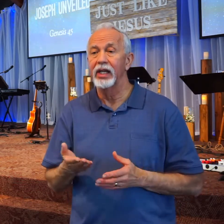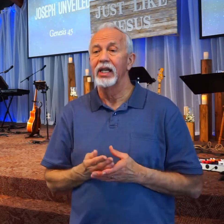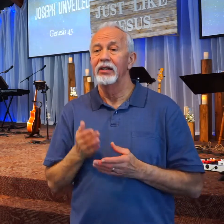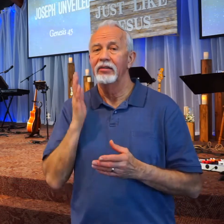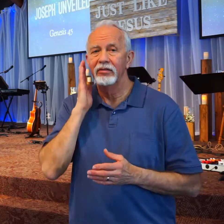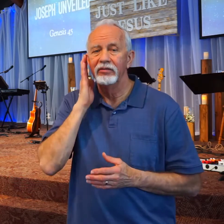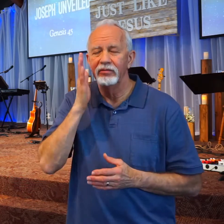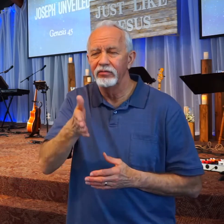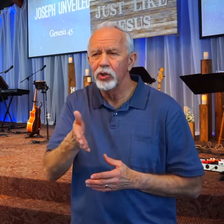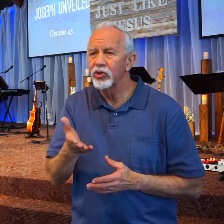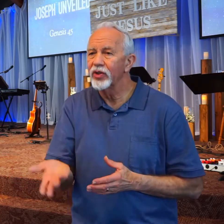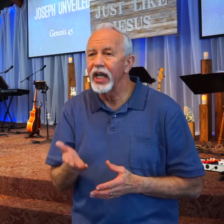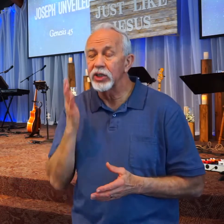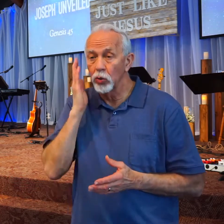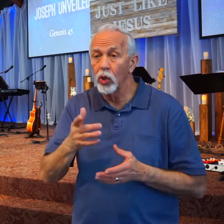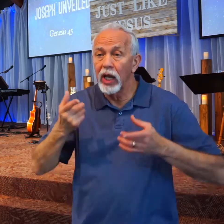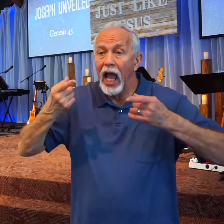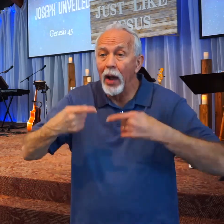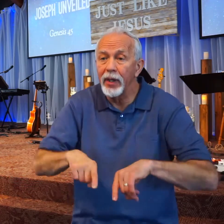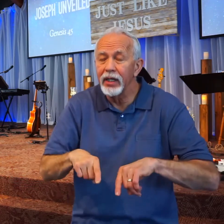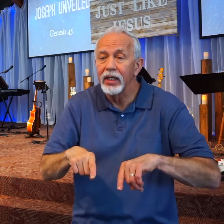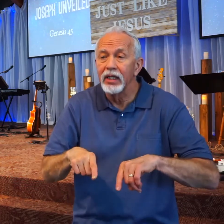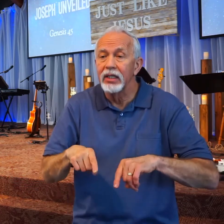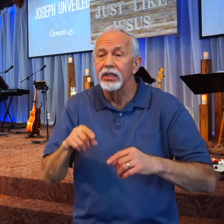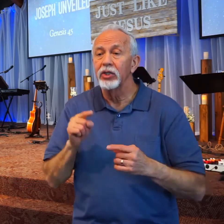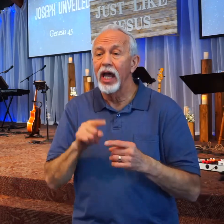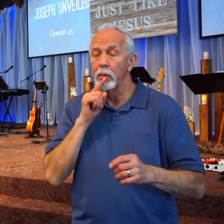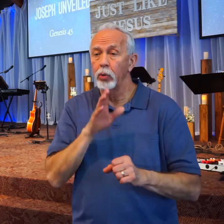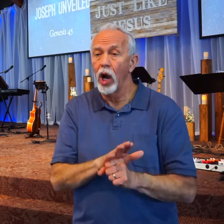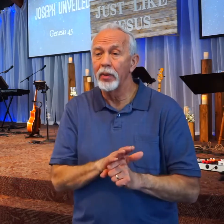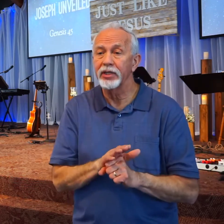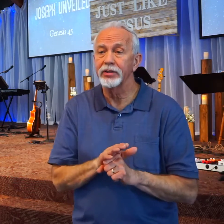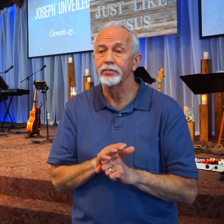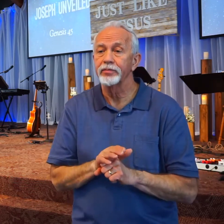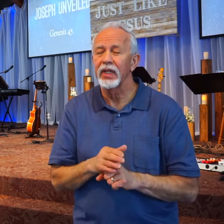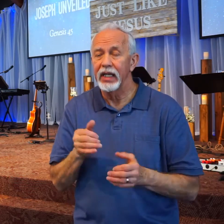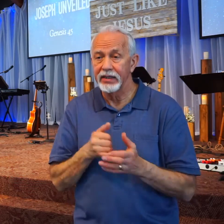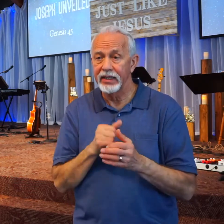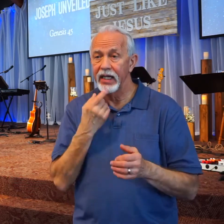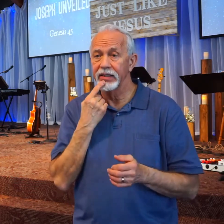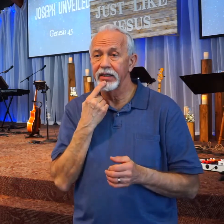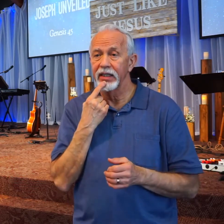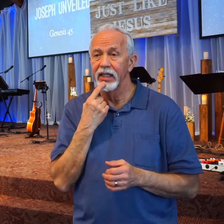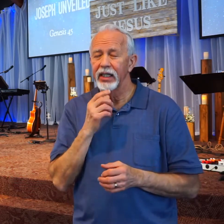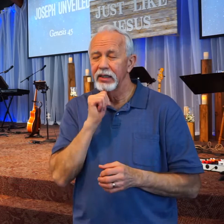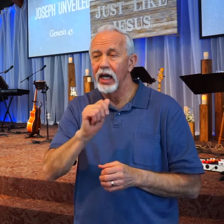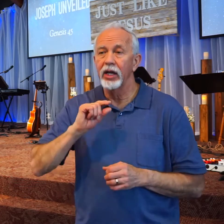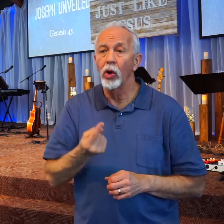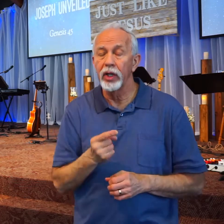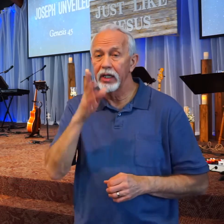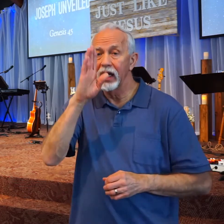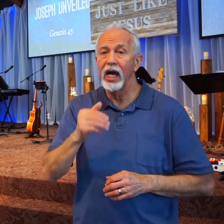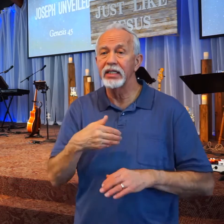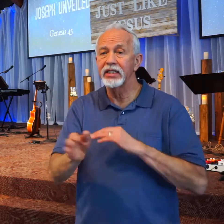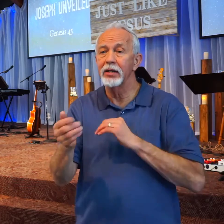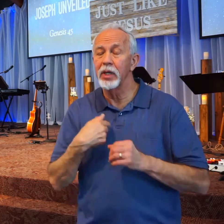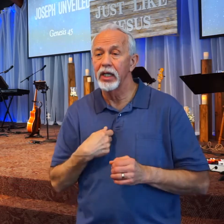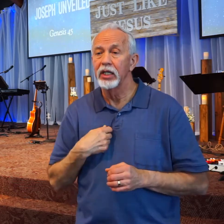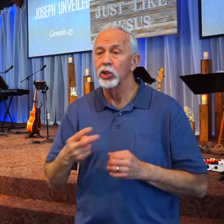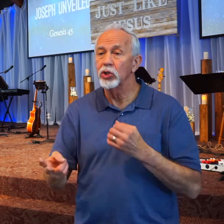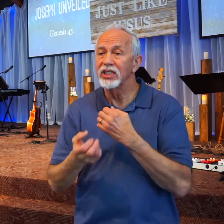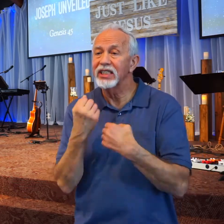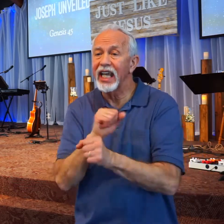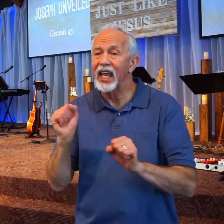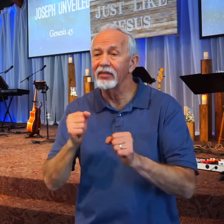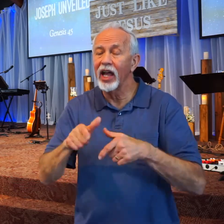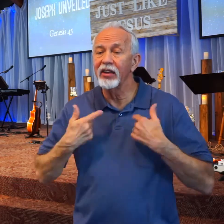eternal ramifications to that promise. And it says here, not only did God send me to preserve life,